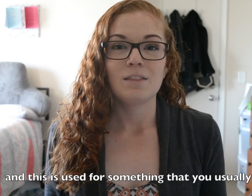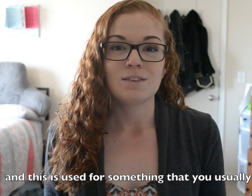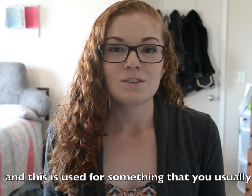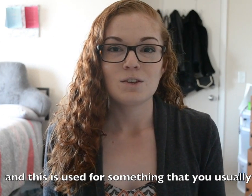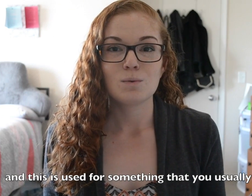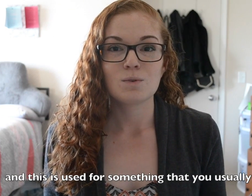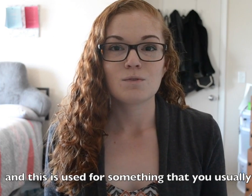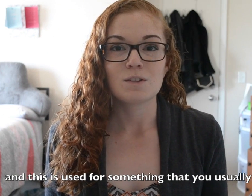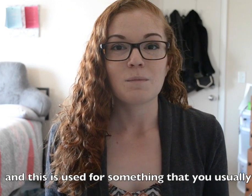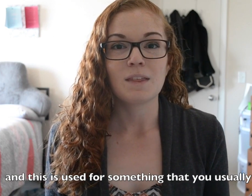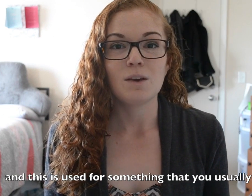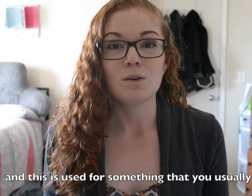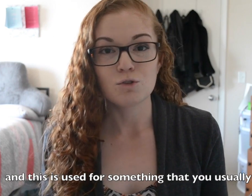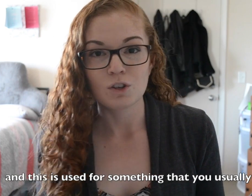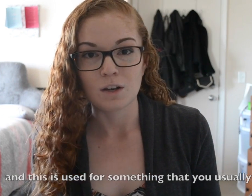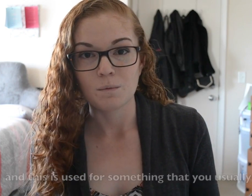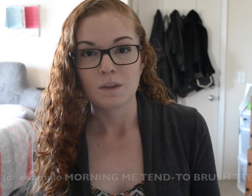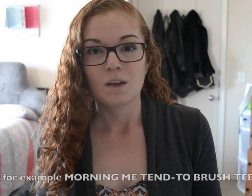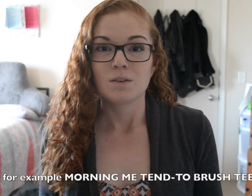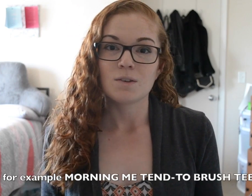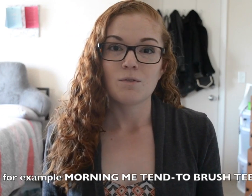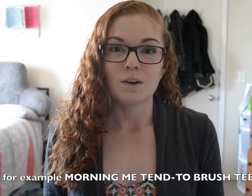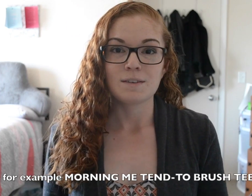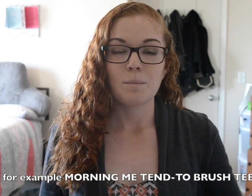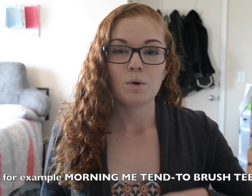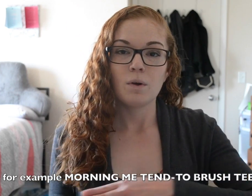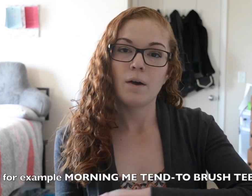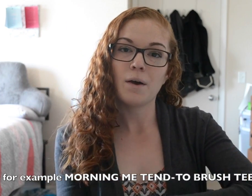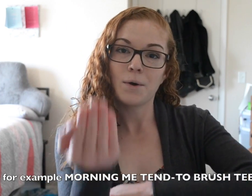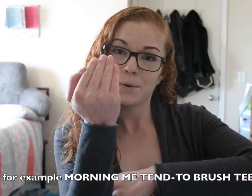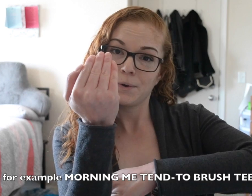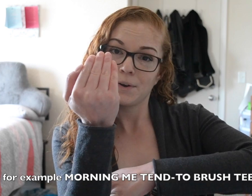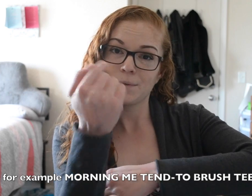this is used for something that you usually do. So for example,